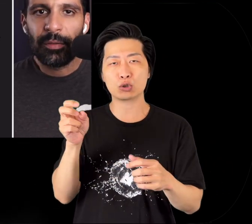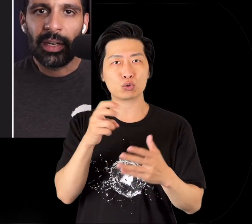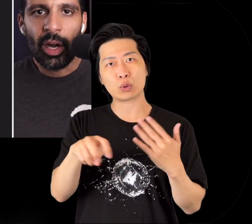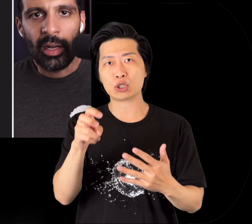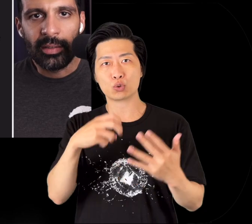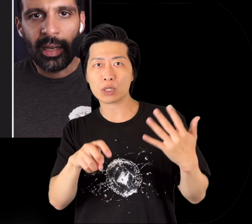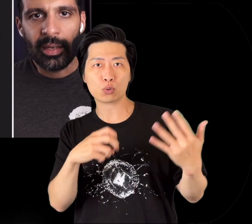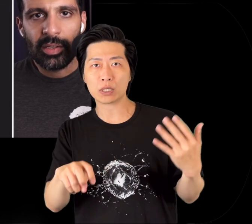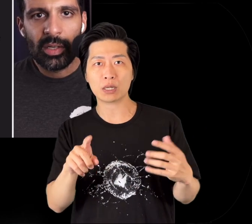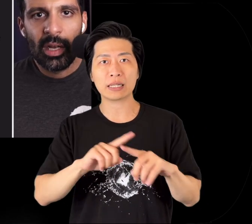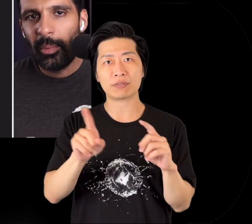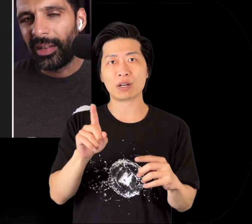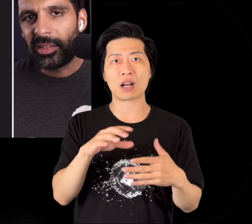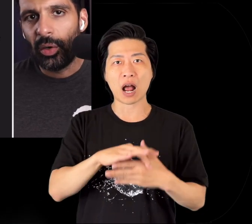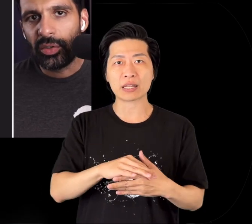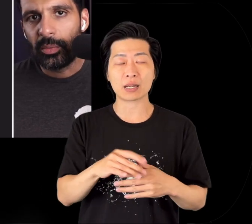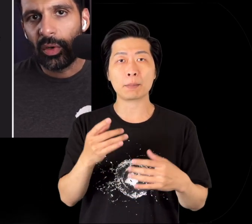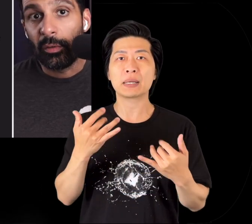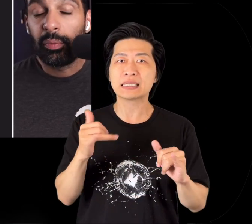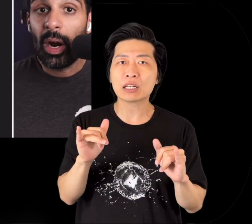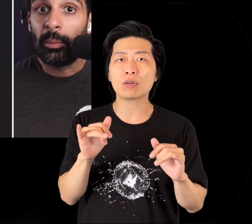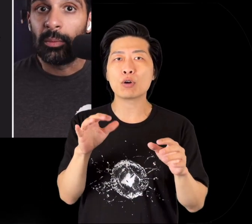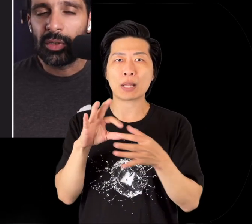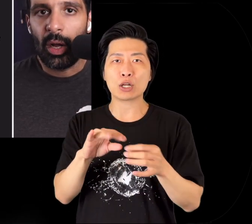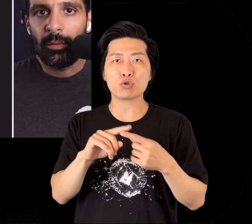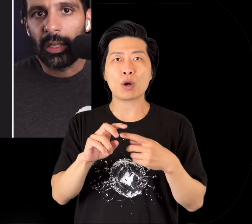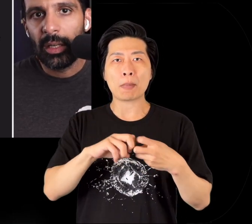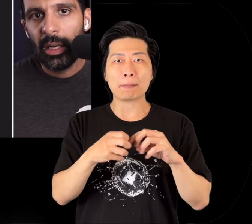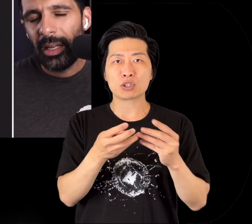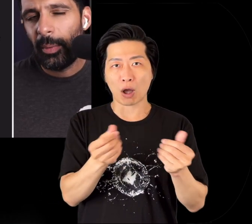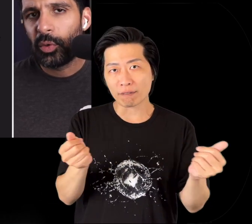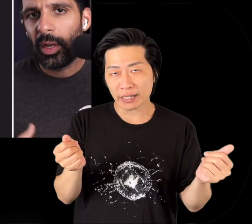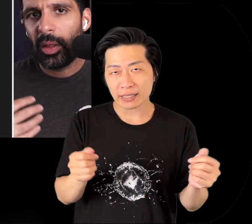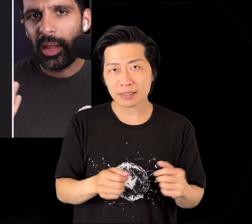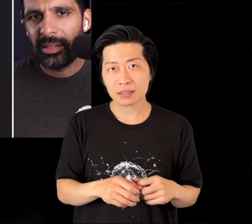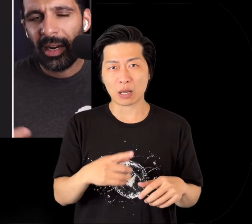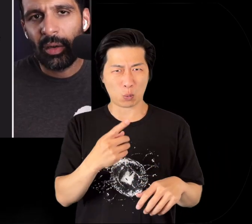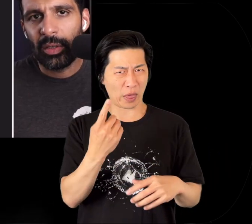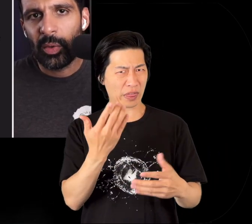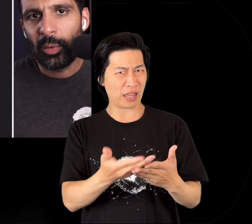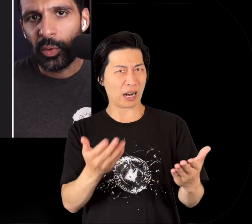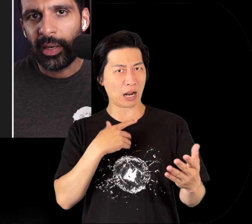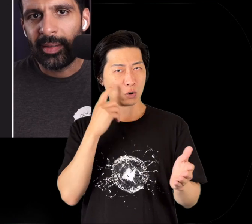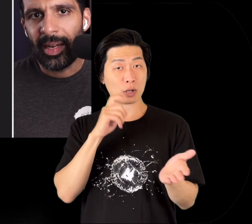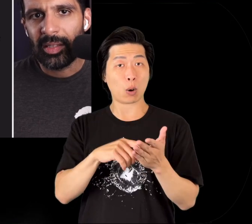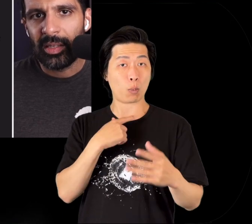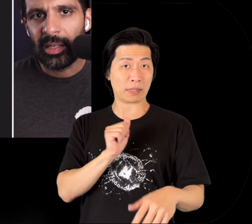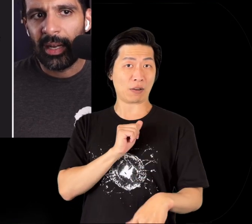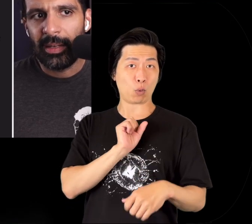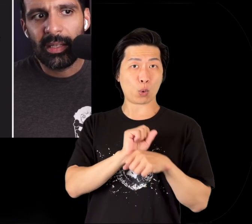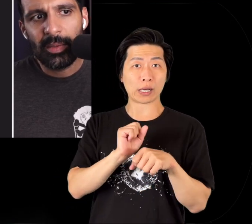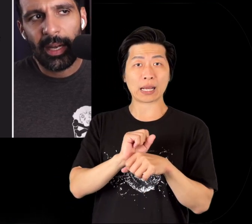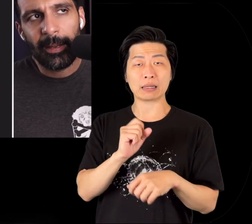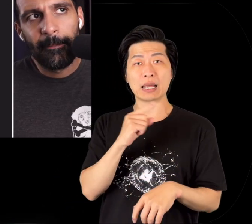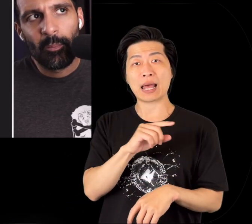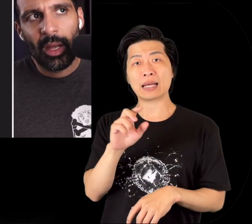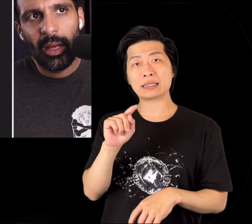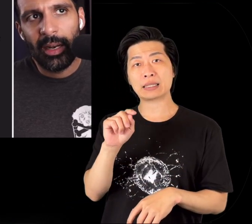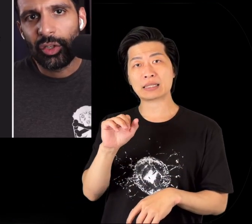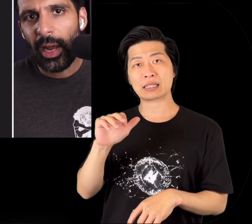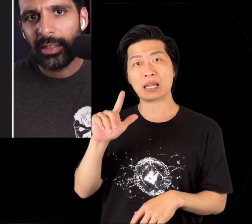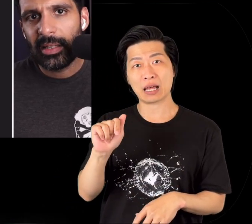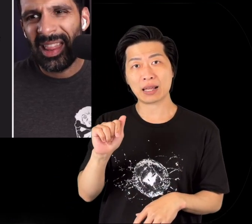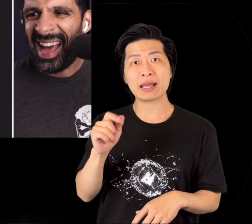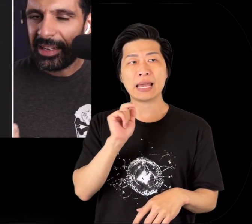a different context, but it's still some sort of problem solving. And that was one of the things that I noticed while I was working at Tesla, is that it seems like